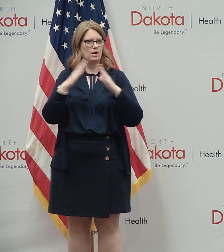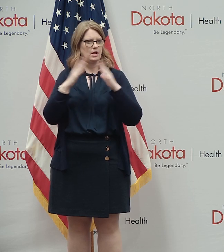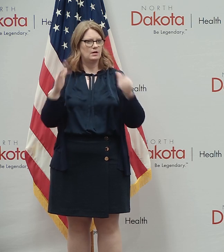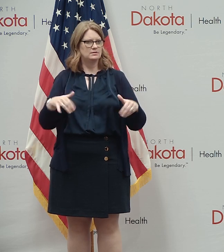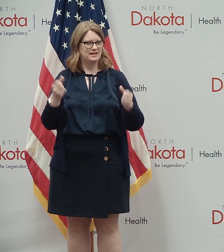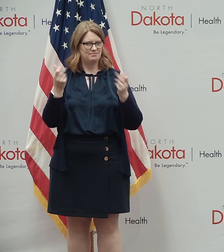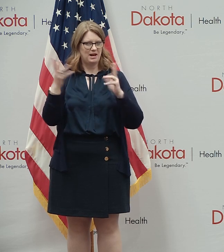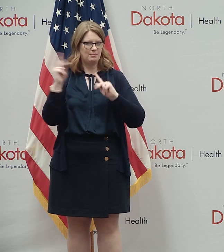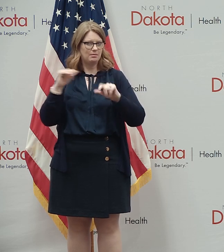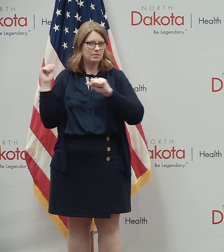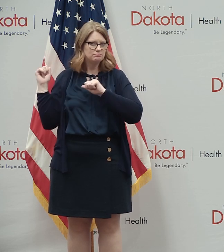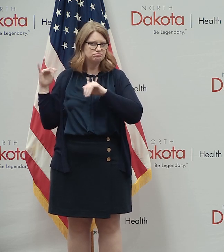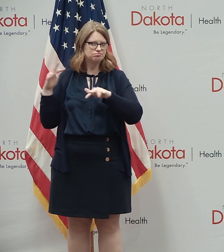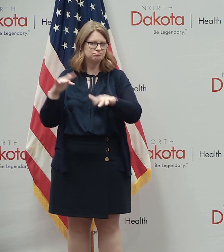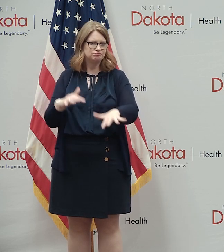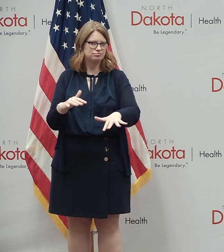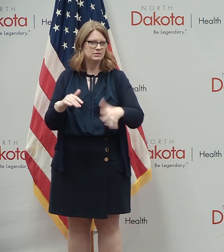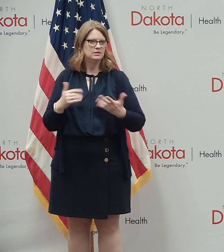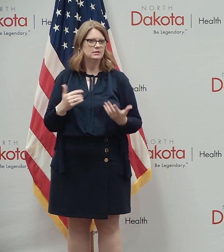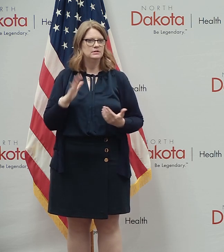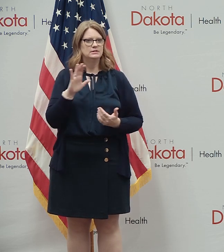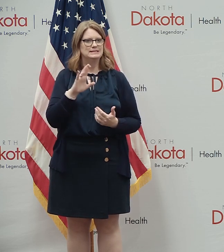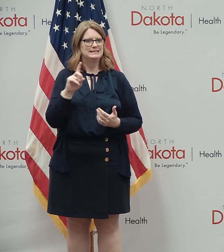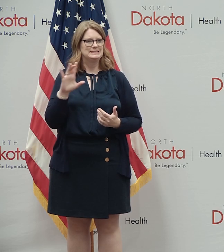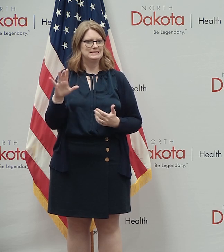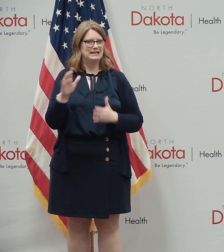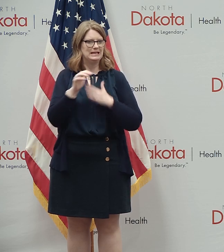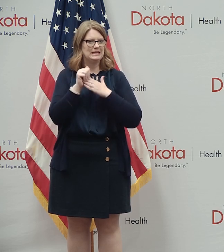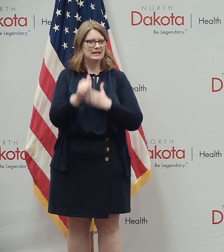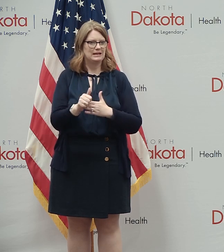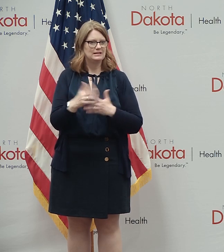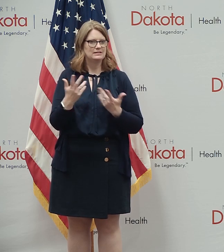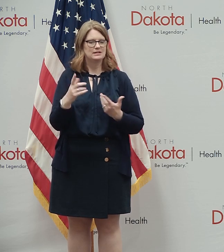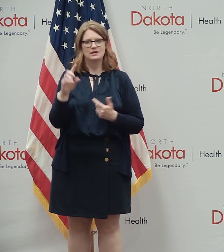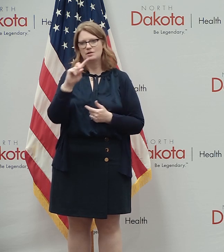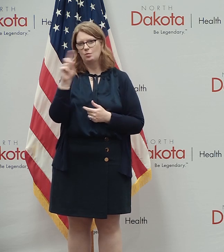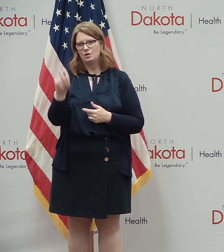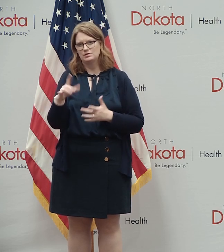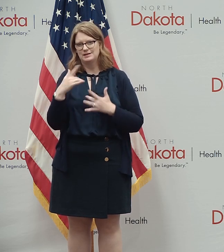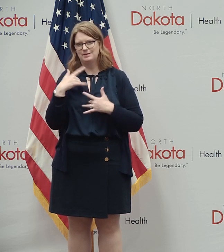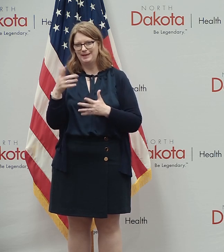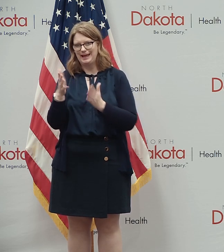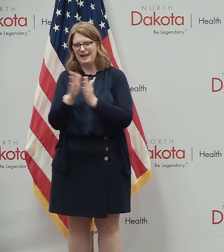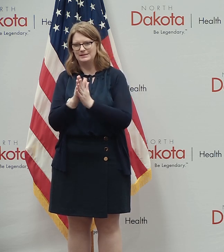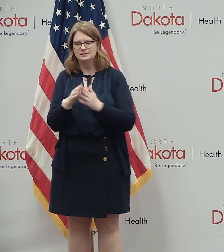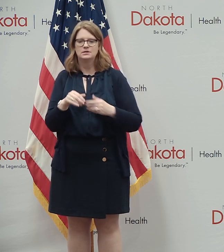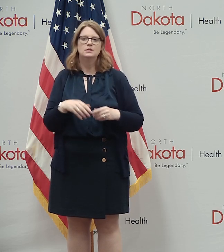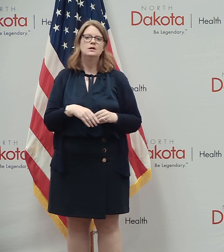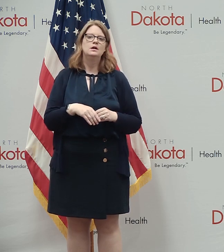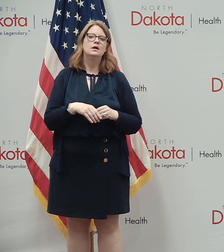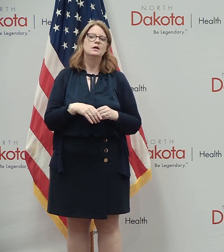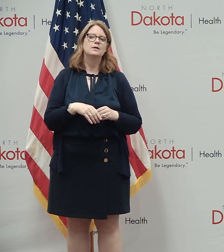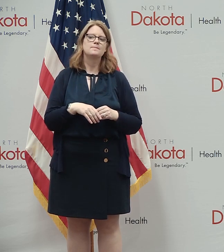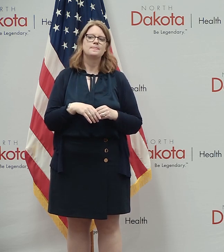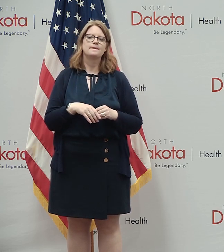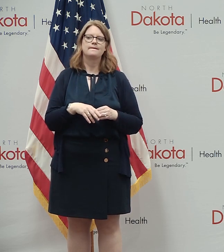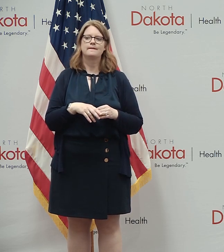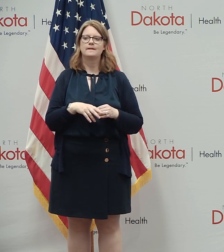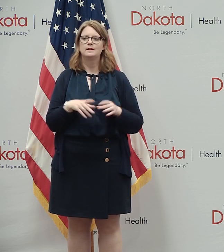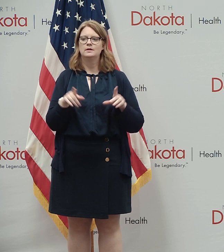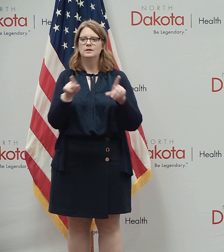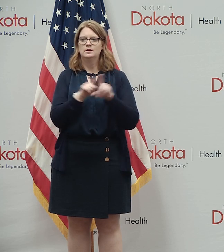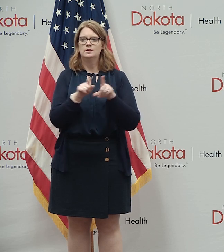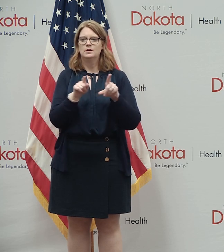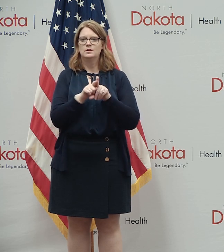that the CDC guidelines are the questions that are normally asked. We're also circulating for